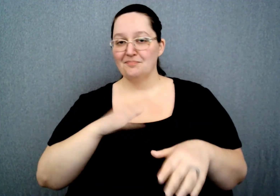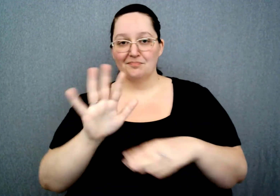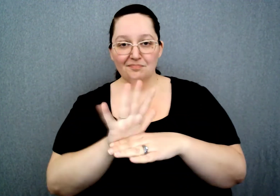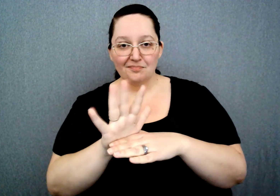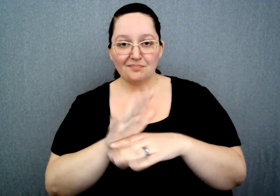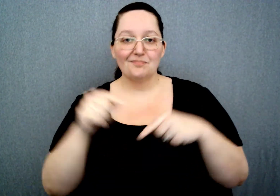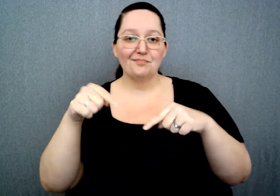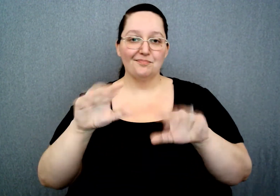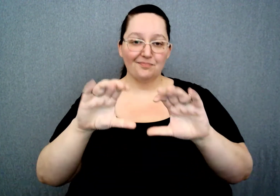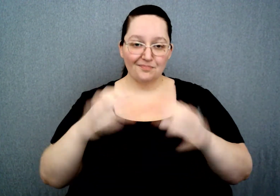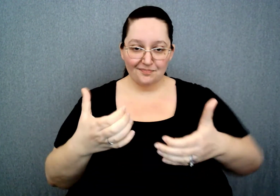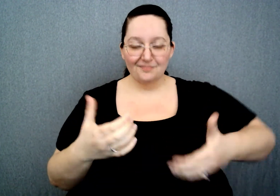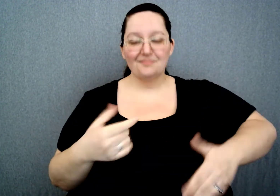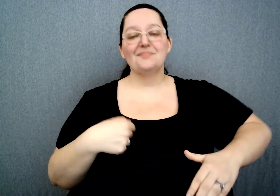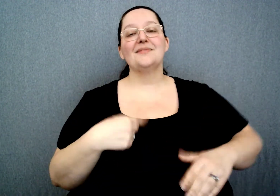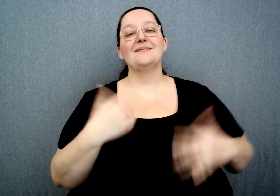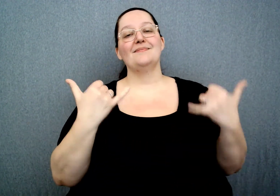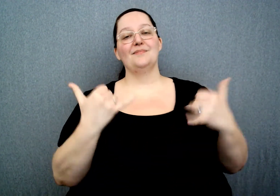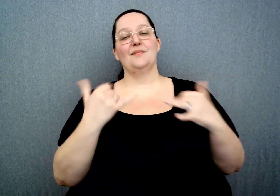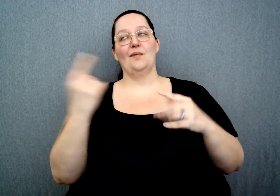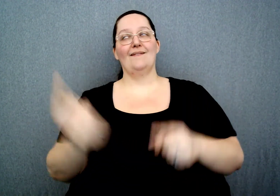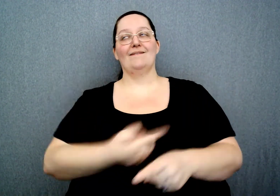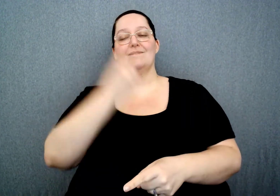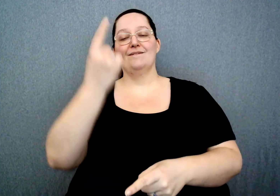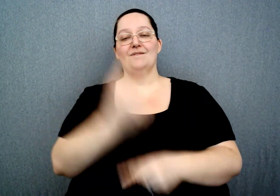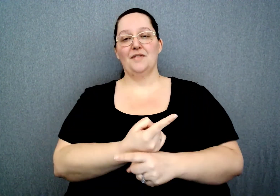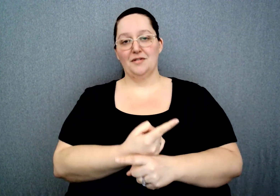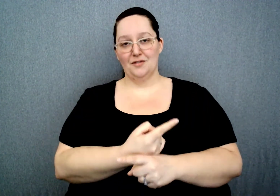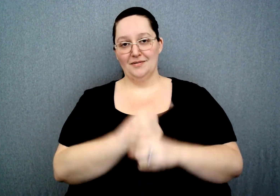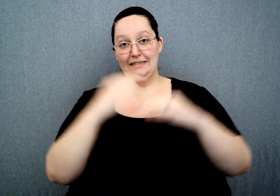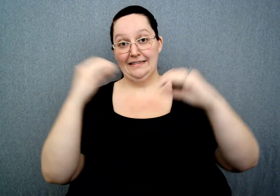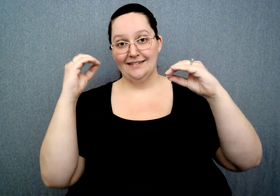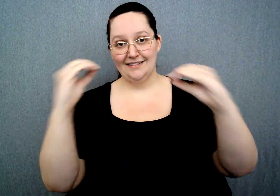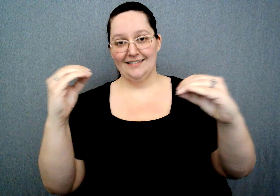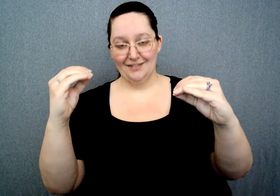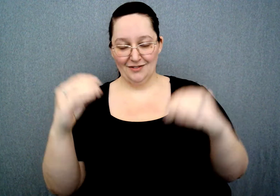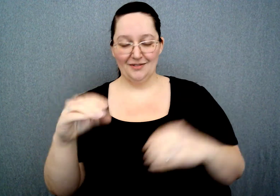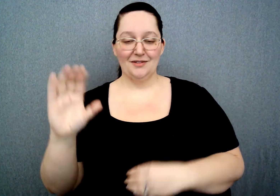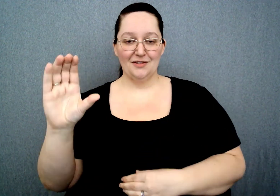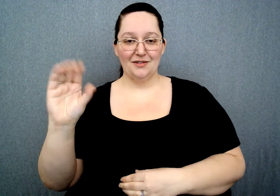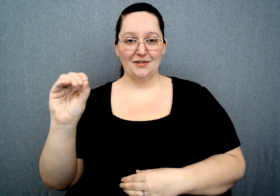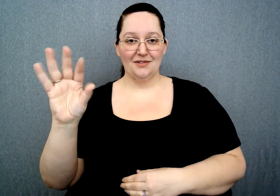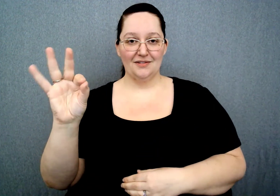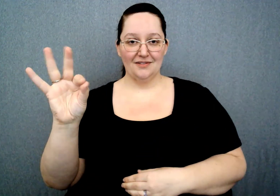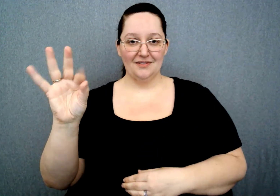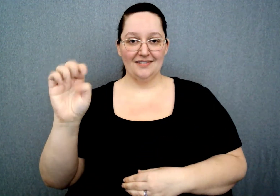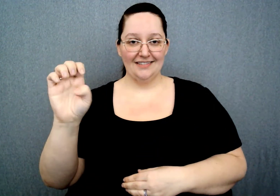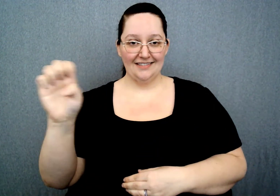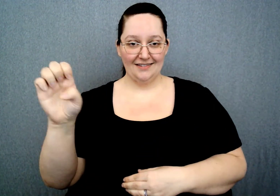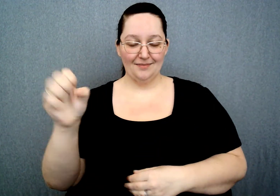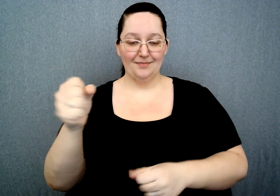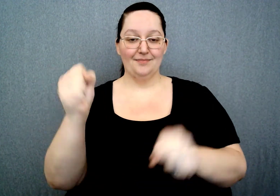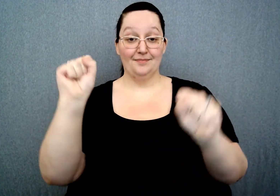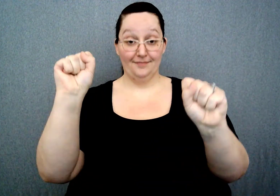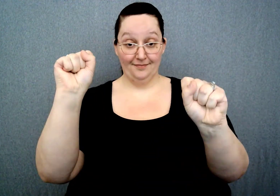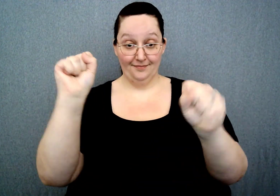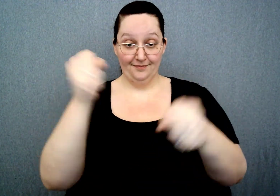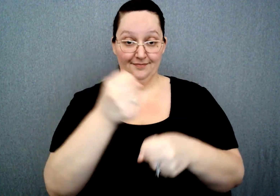during my videos, but now we officially have learned the sign for coffee. We're going to have